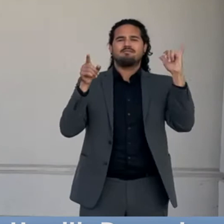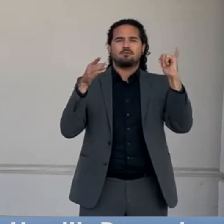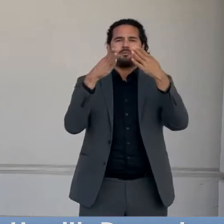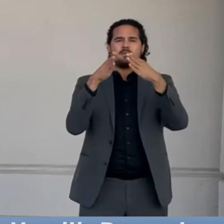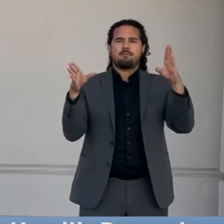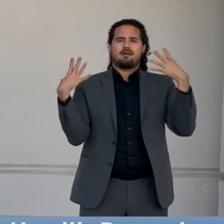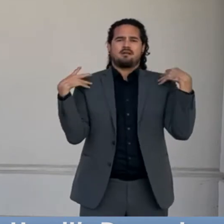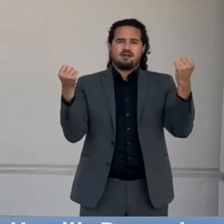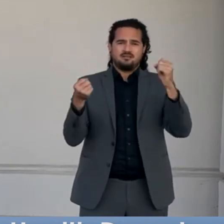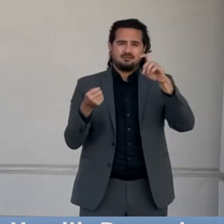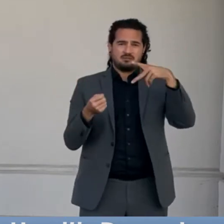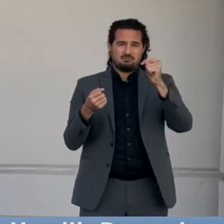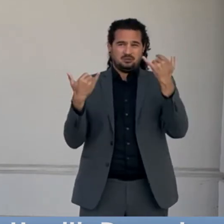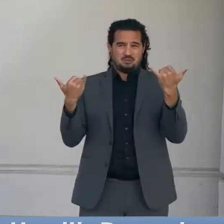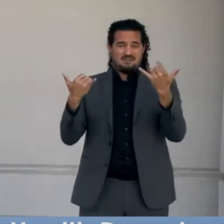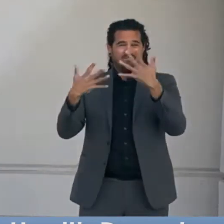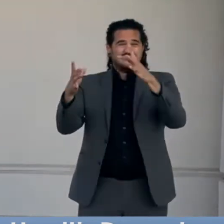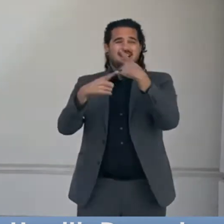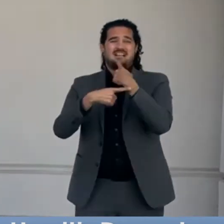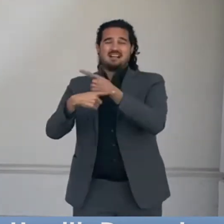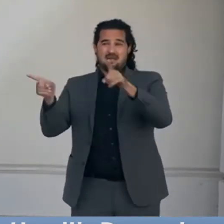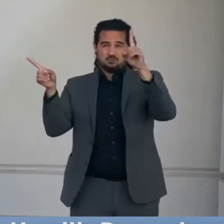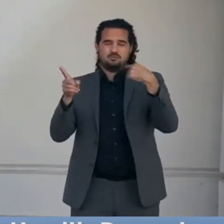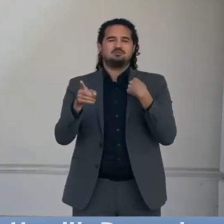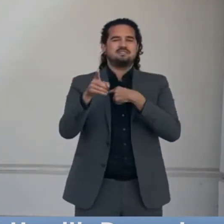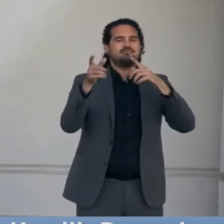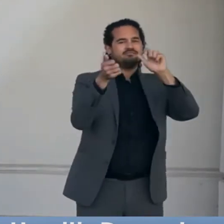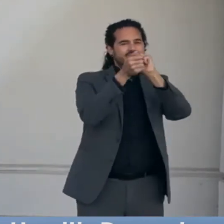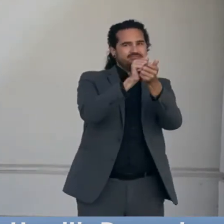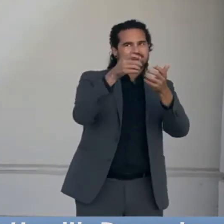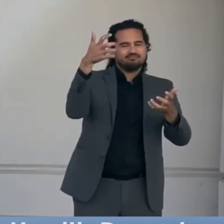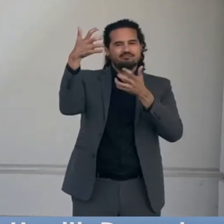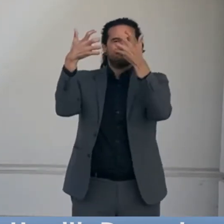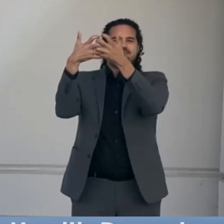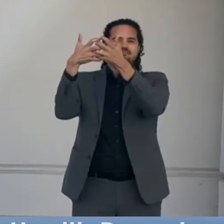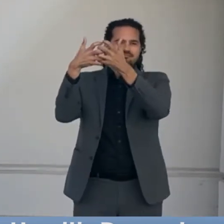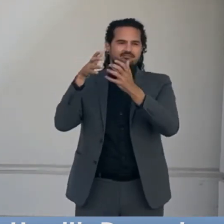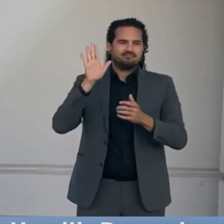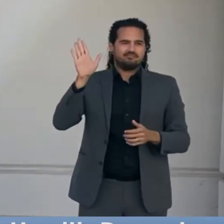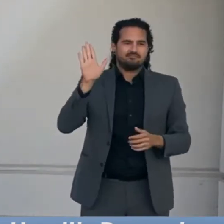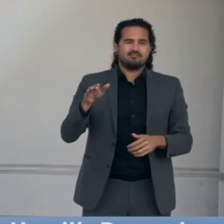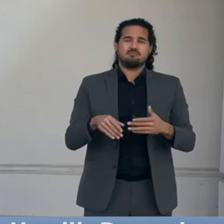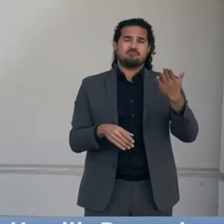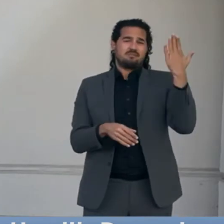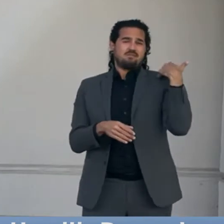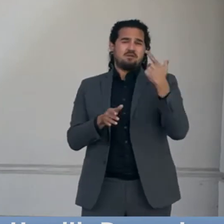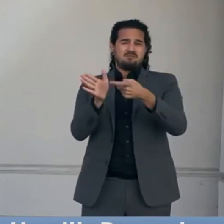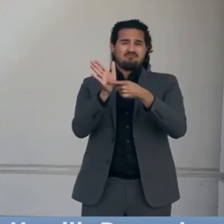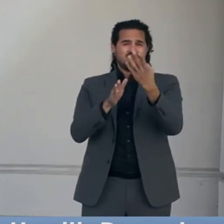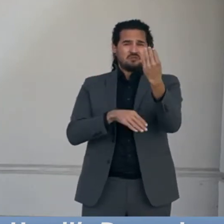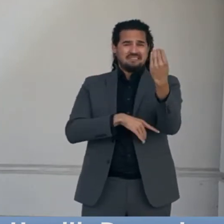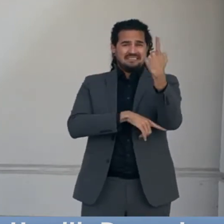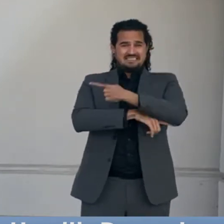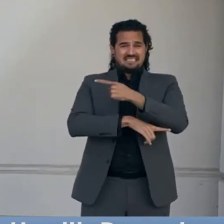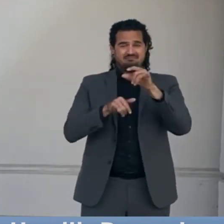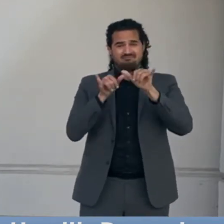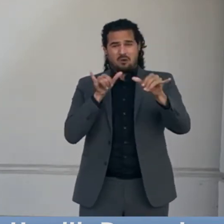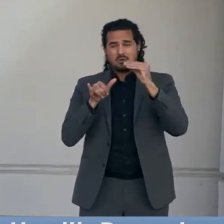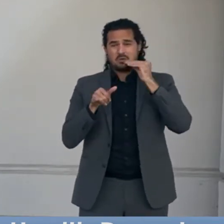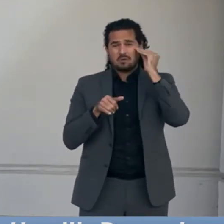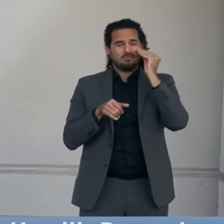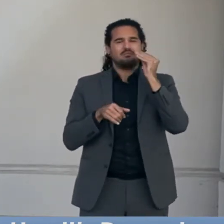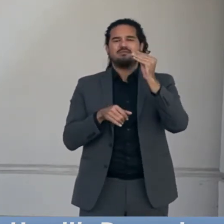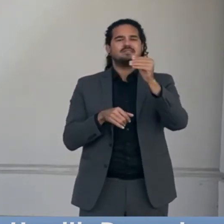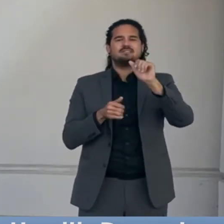This new guidance shortens the length of quarantine from 14 days to 10 days from last exposure for people